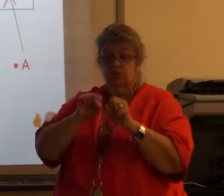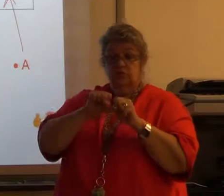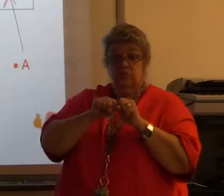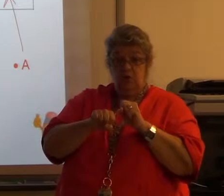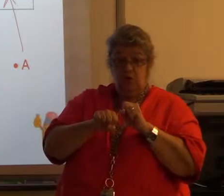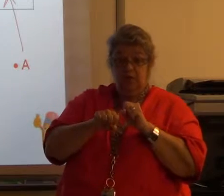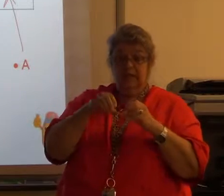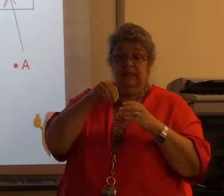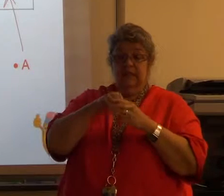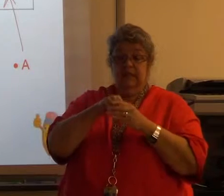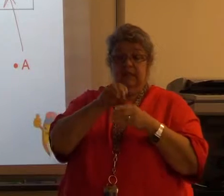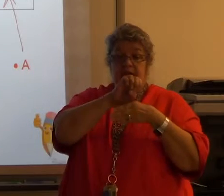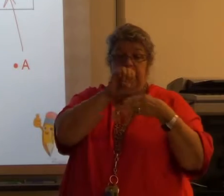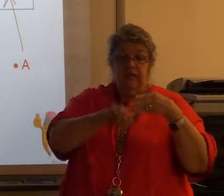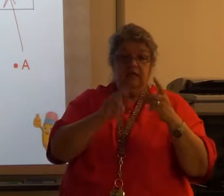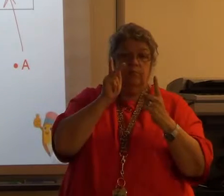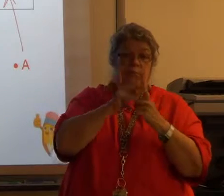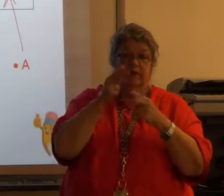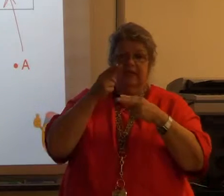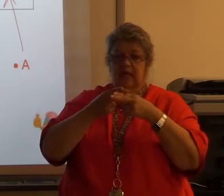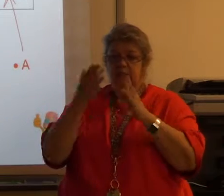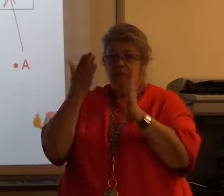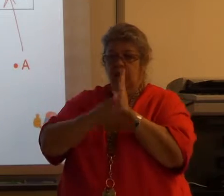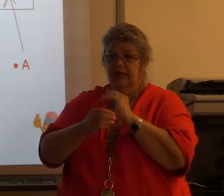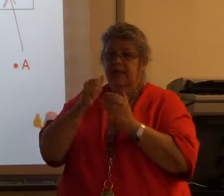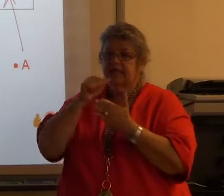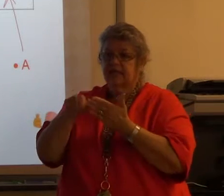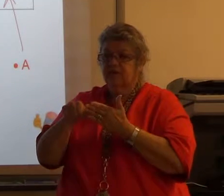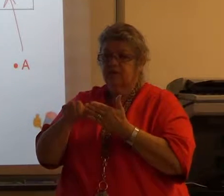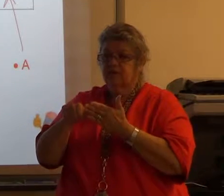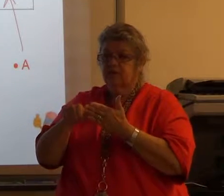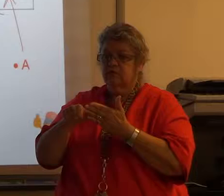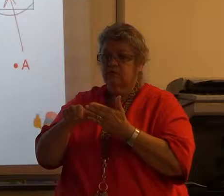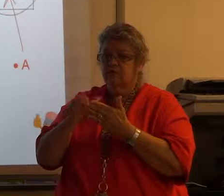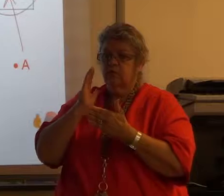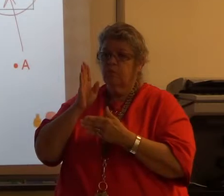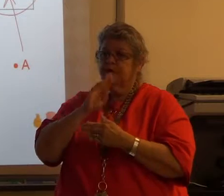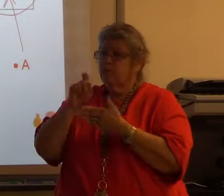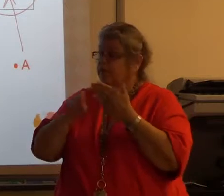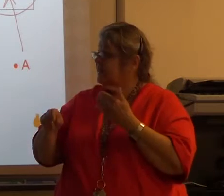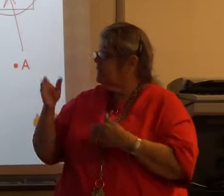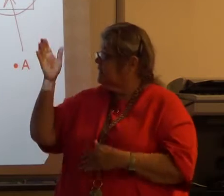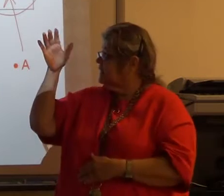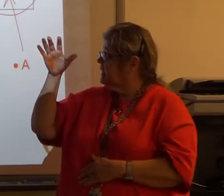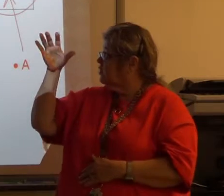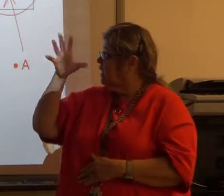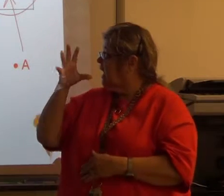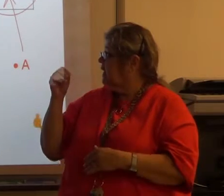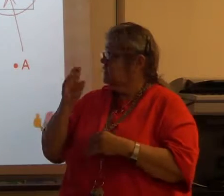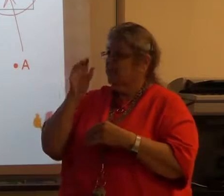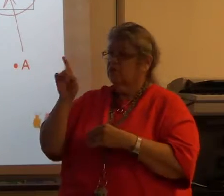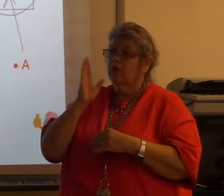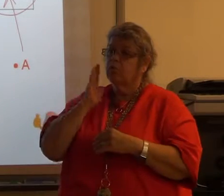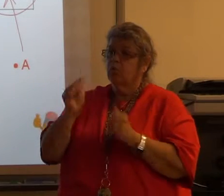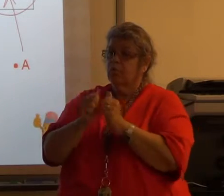in point, named by a letter would be written here, and the dot with an A would go in that